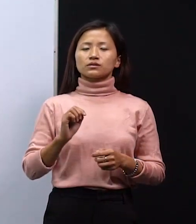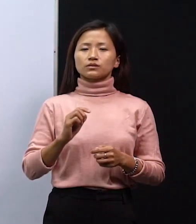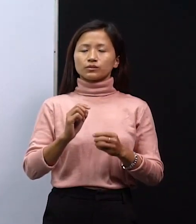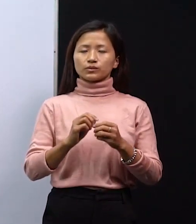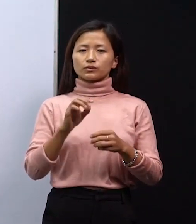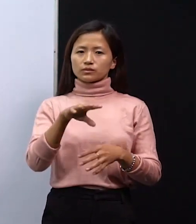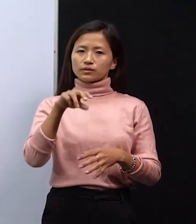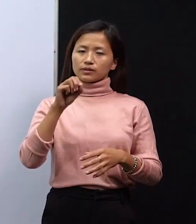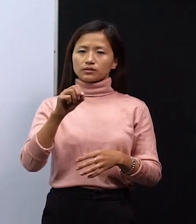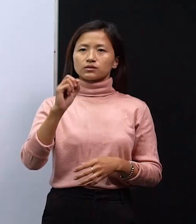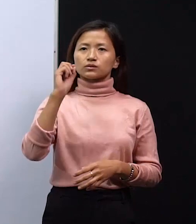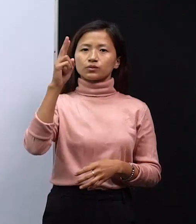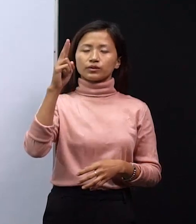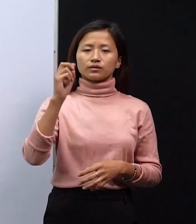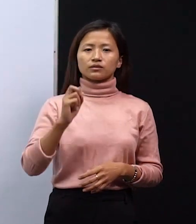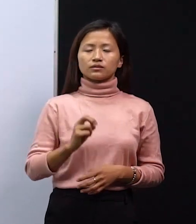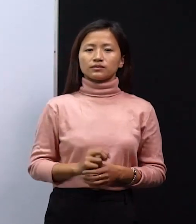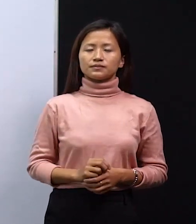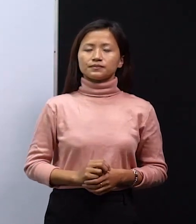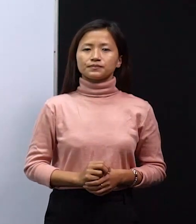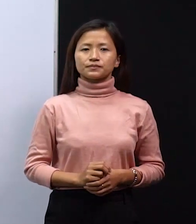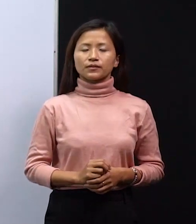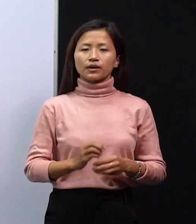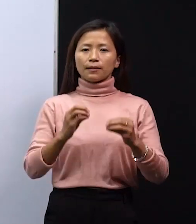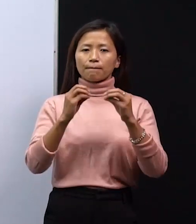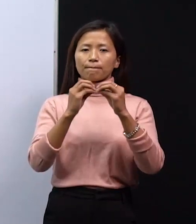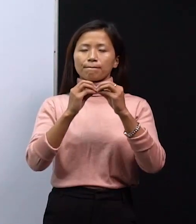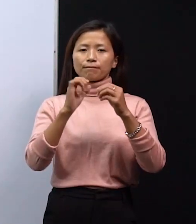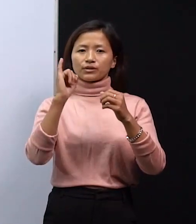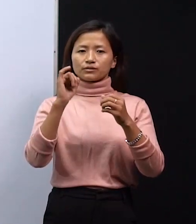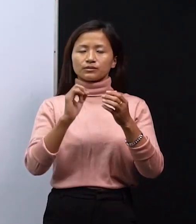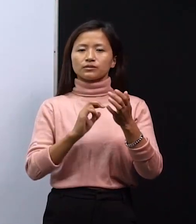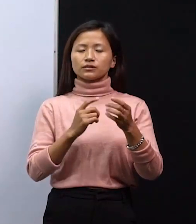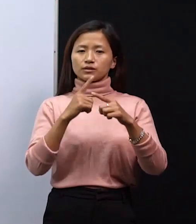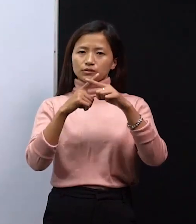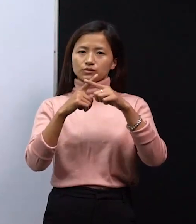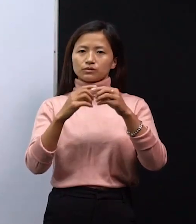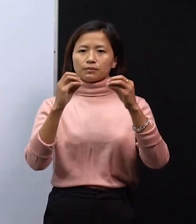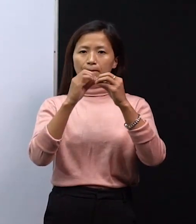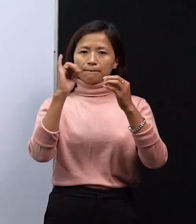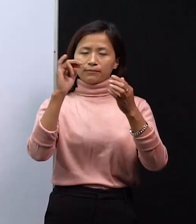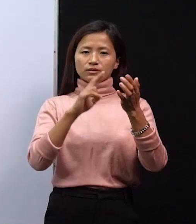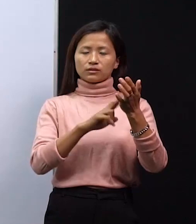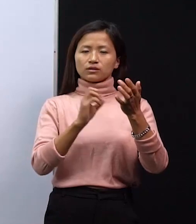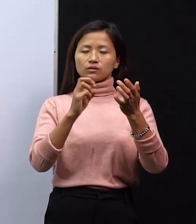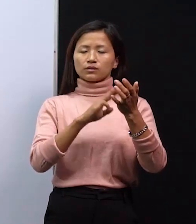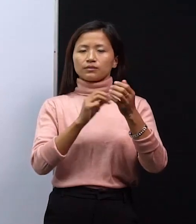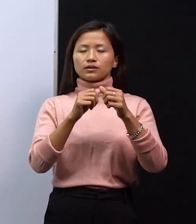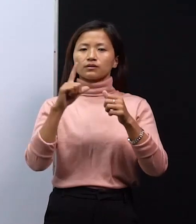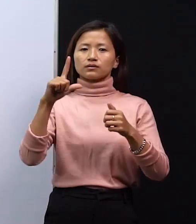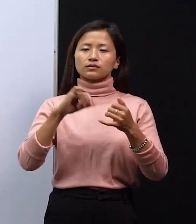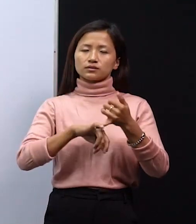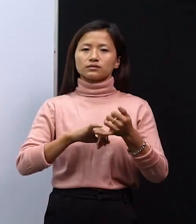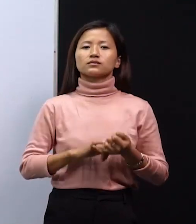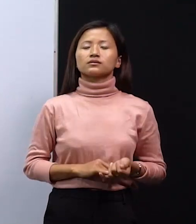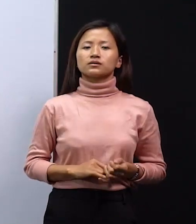square. Right? So this is a binomial into binomial. If you want to understand how we are reaching this part,